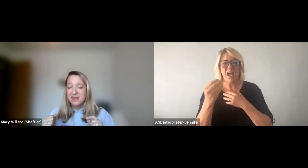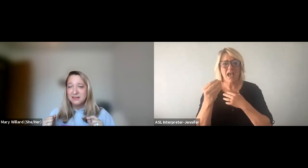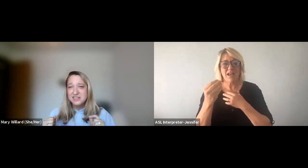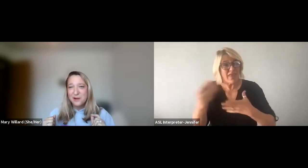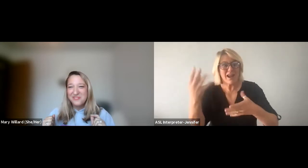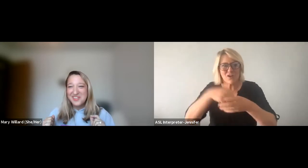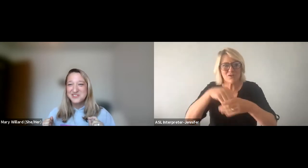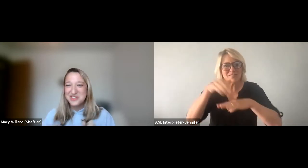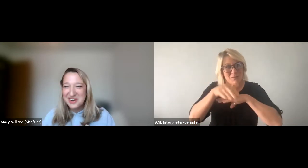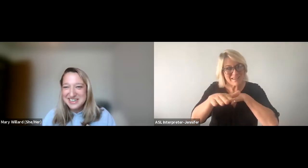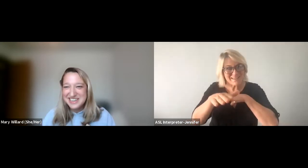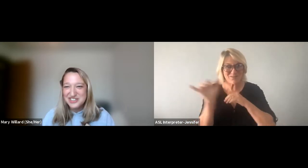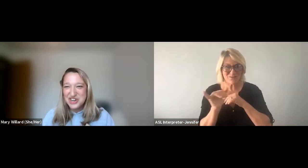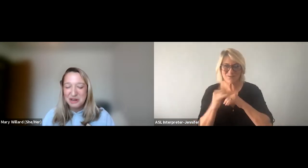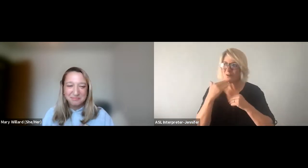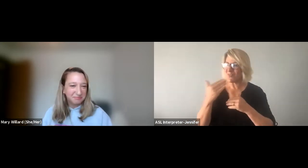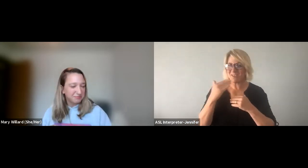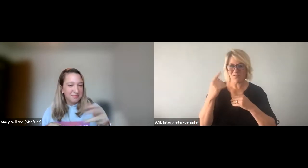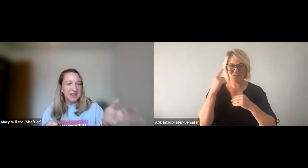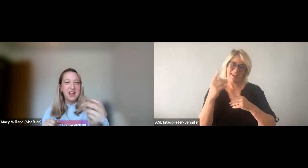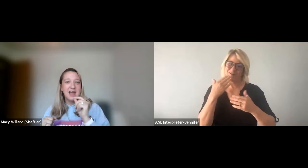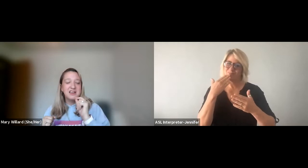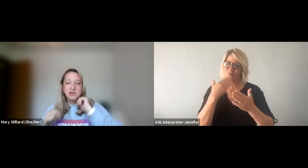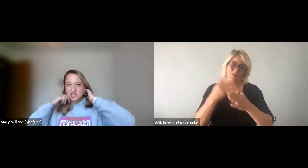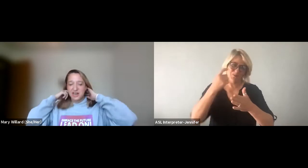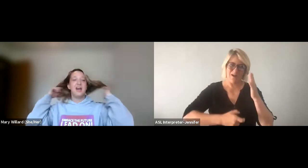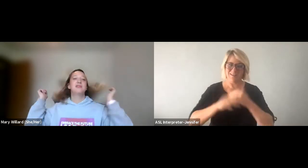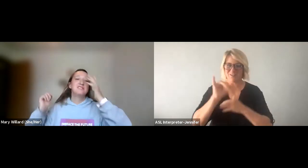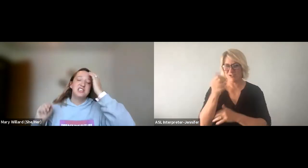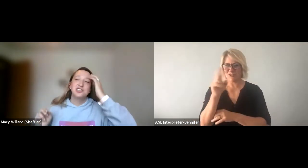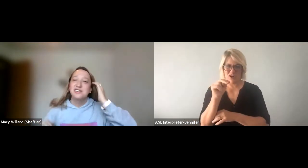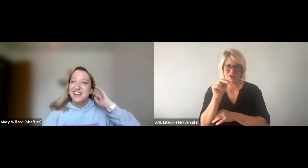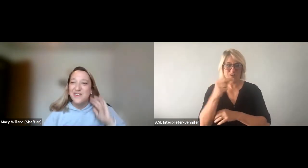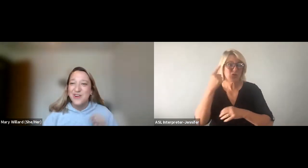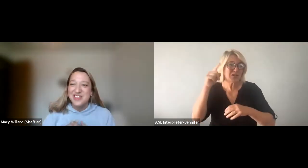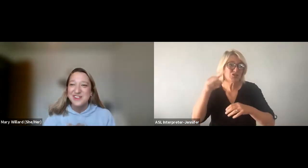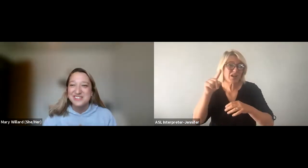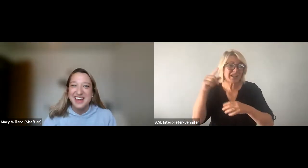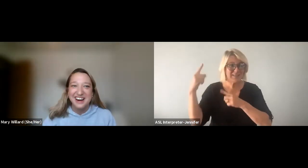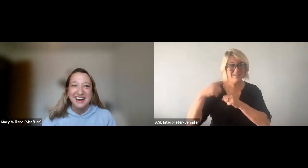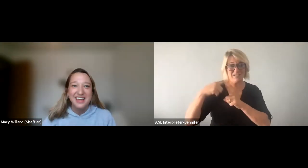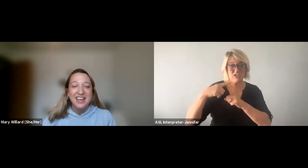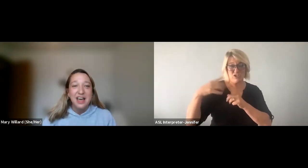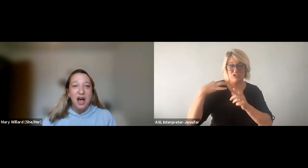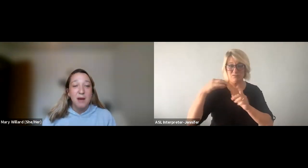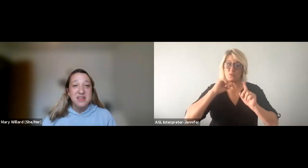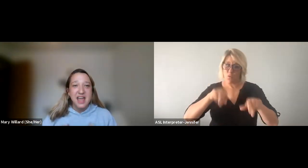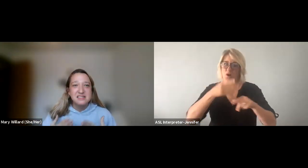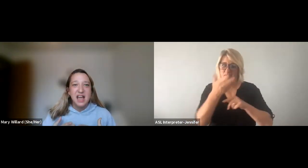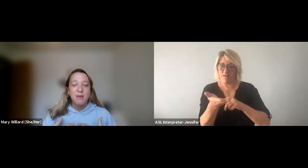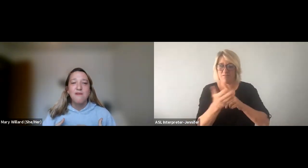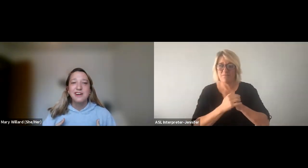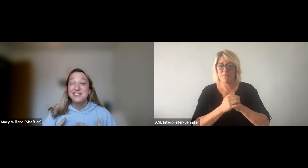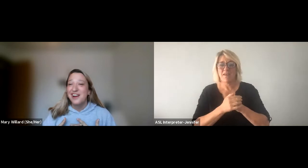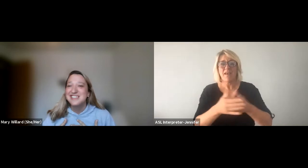includes shipping. So thanks for the great deal, John. And you can check out those t-shirts and order those there. The